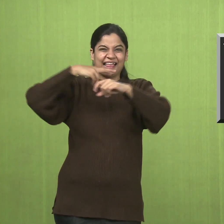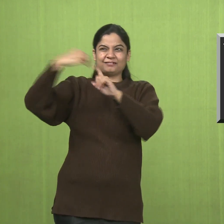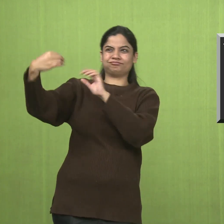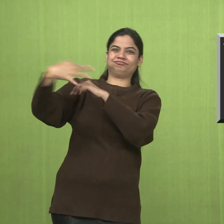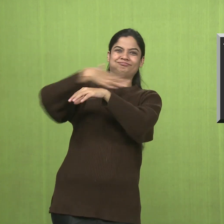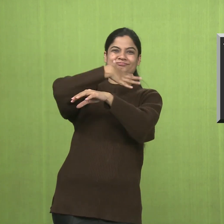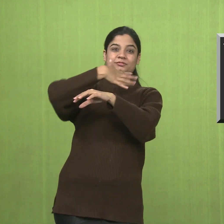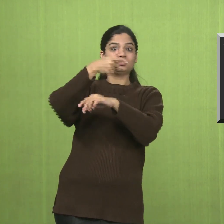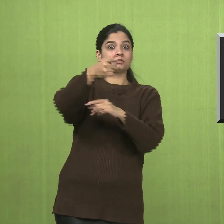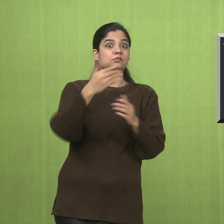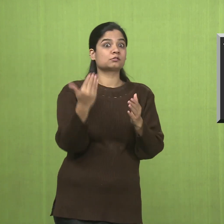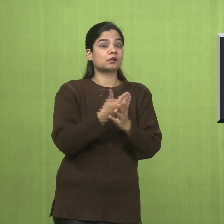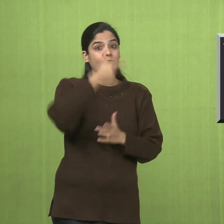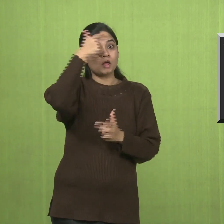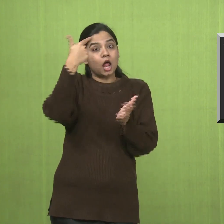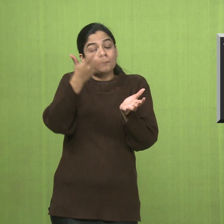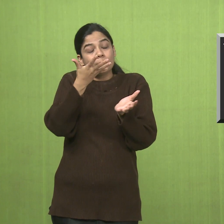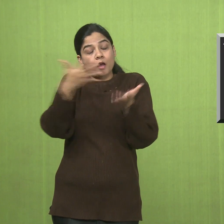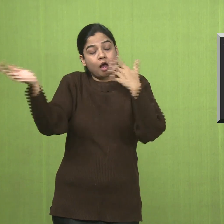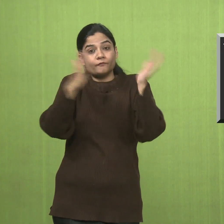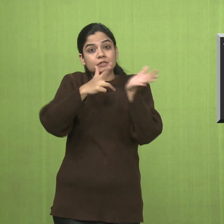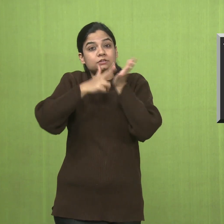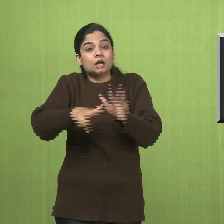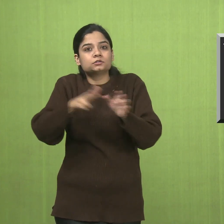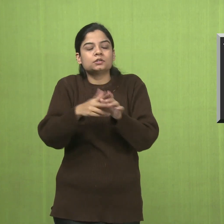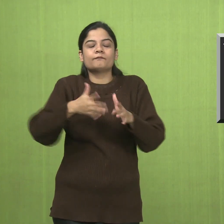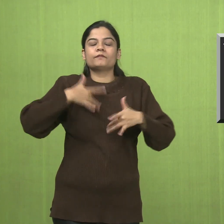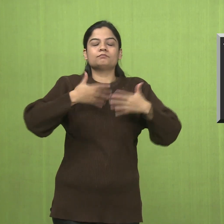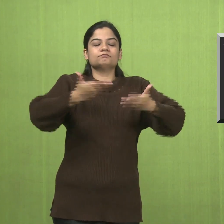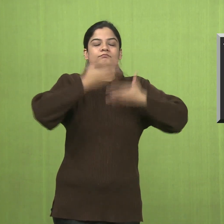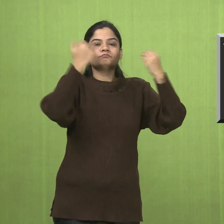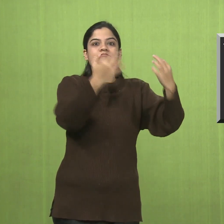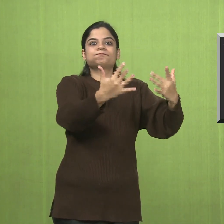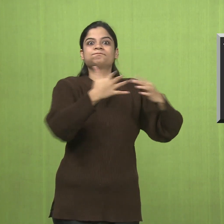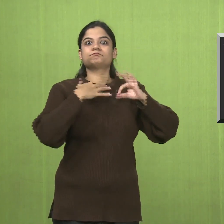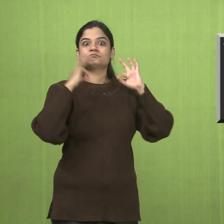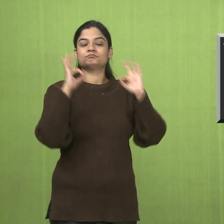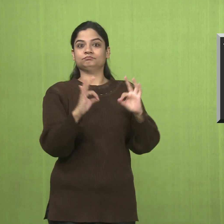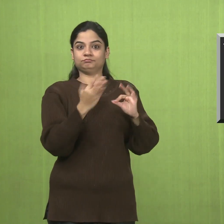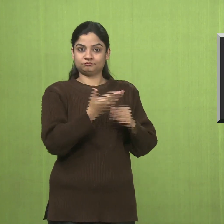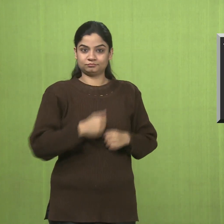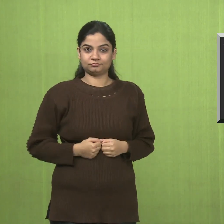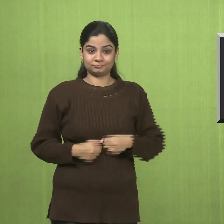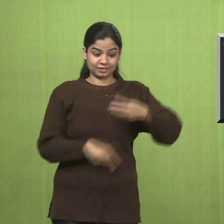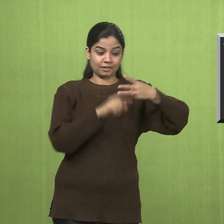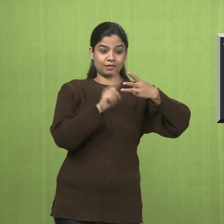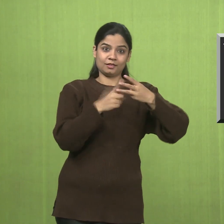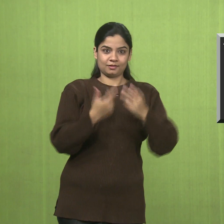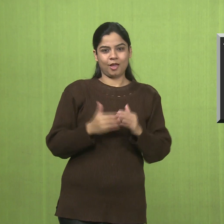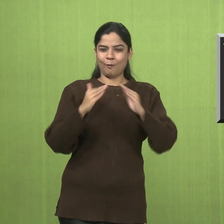caused in generating electricity or energy as well, whereas wind energy causes no pollution at all. Second,